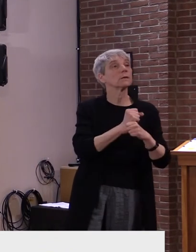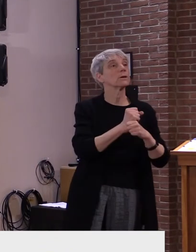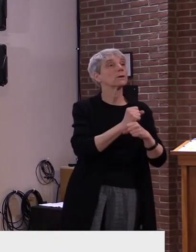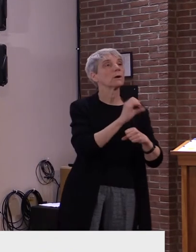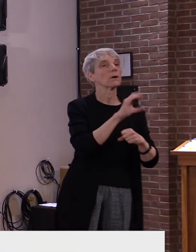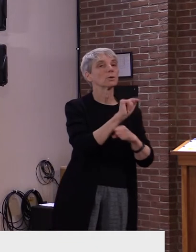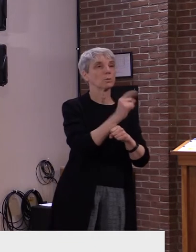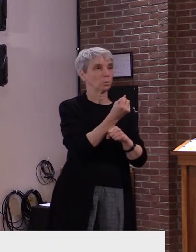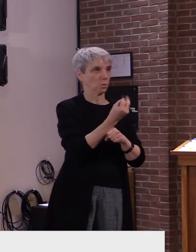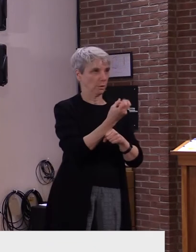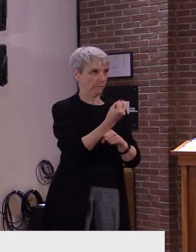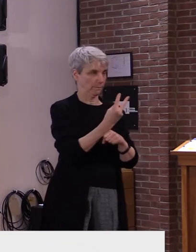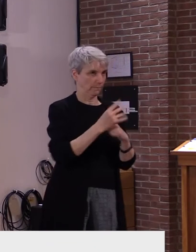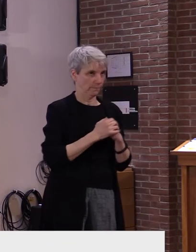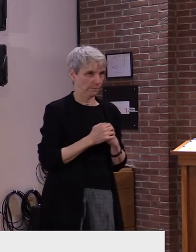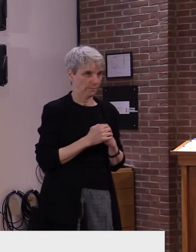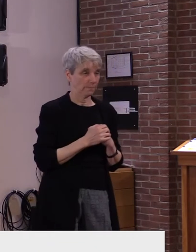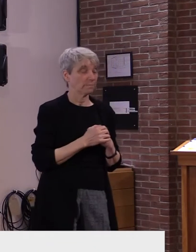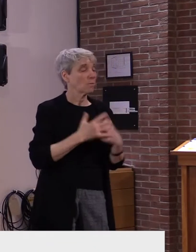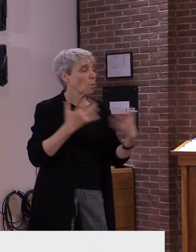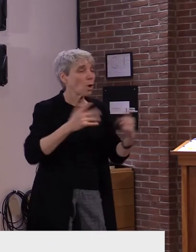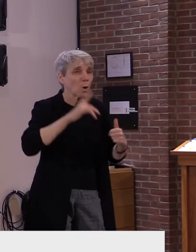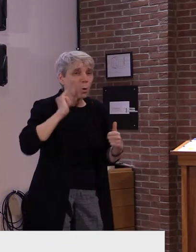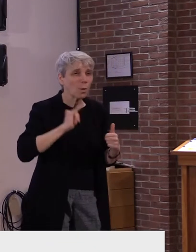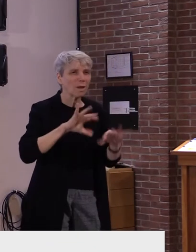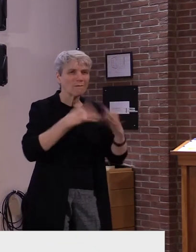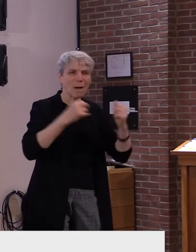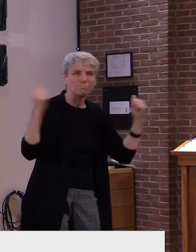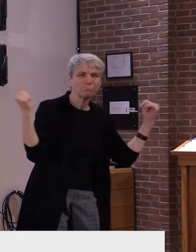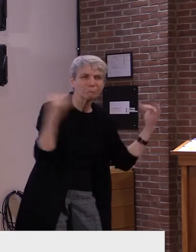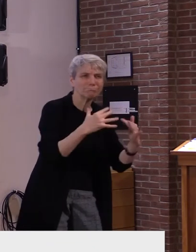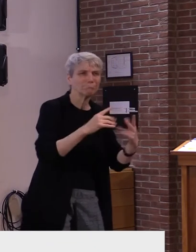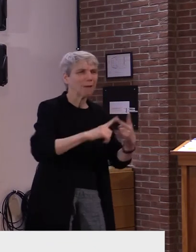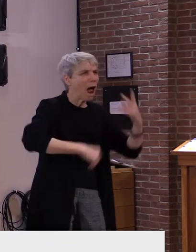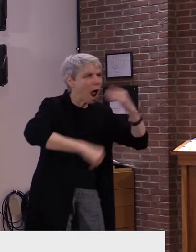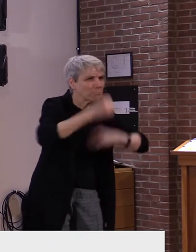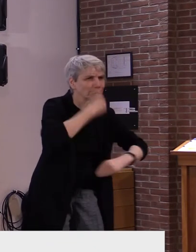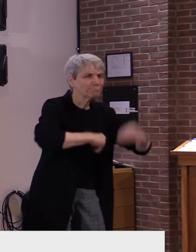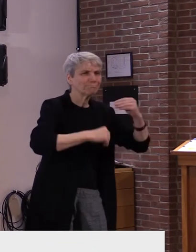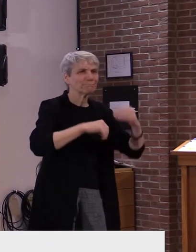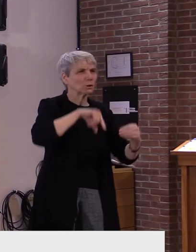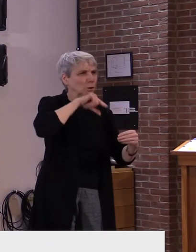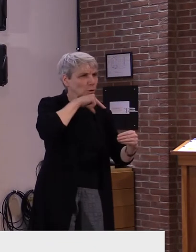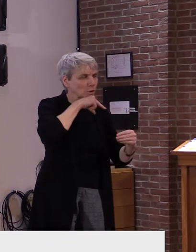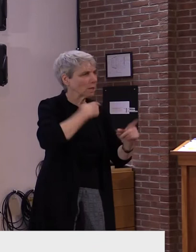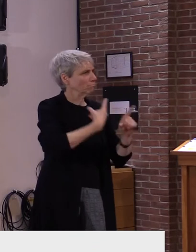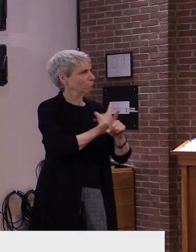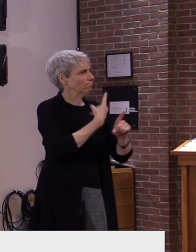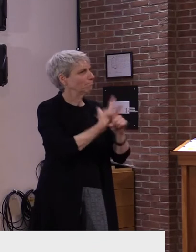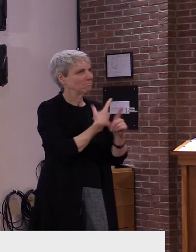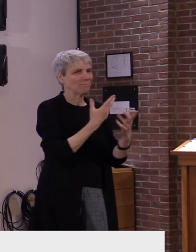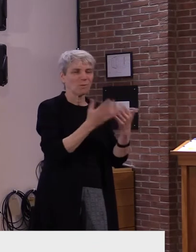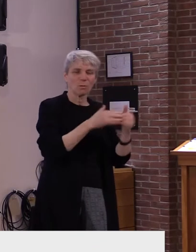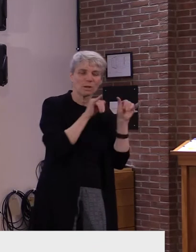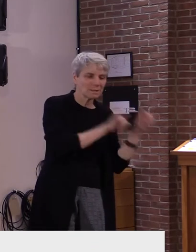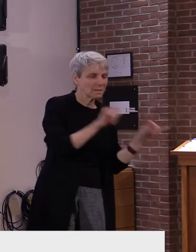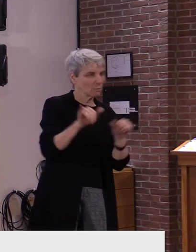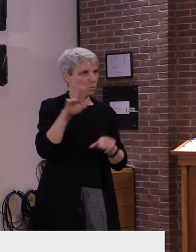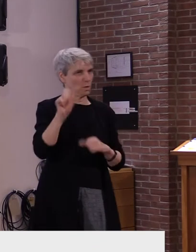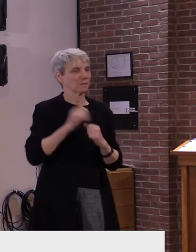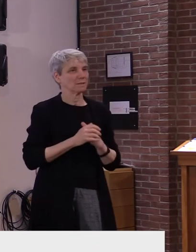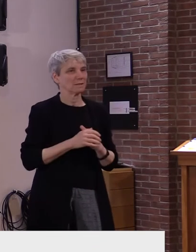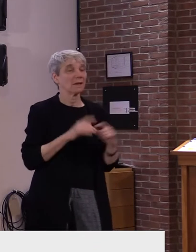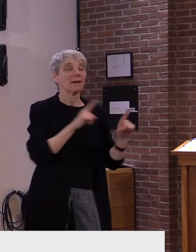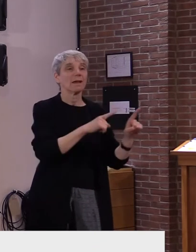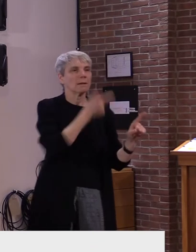12th they have family gatherings they eat a traditional thanksgiving meal turkey is usually on the menu they even have